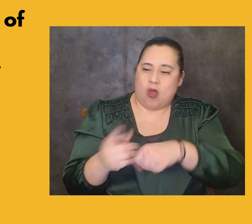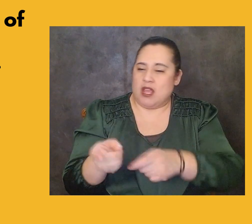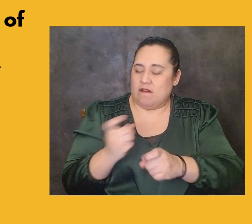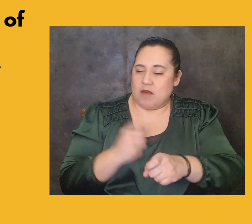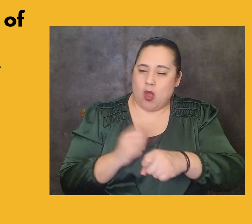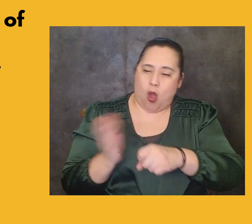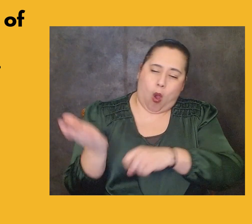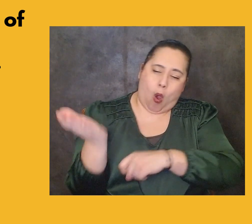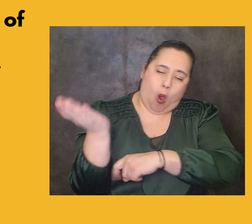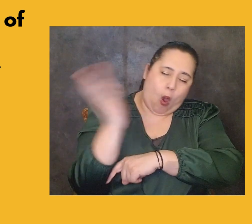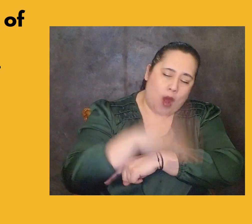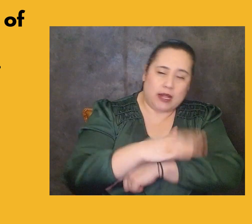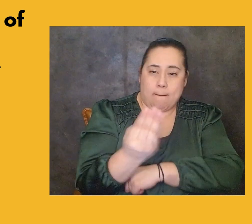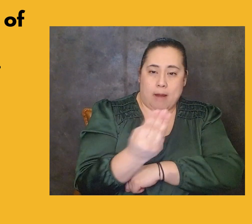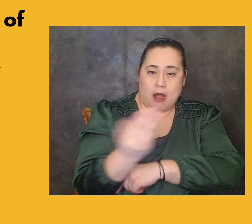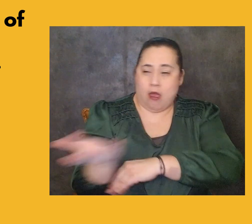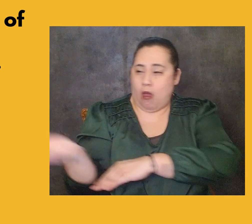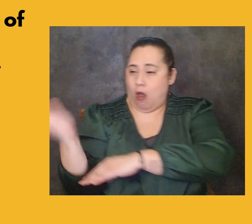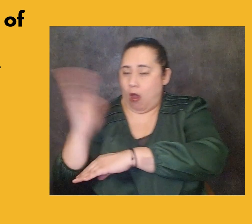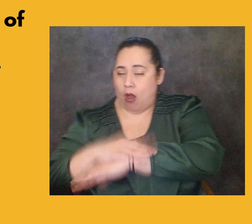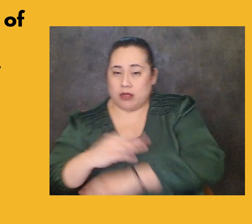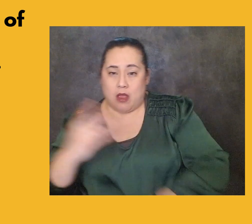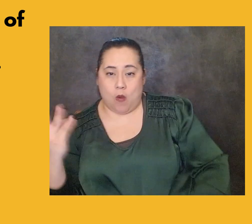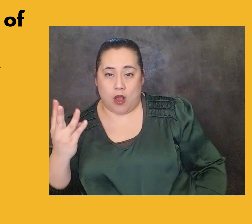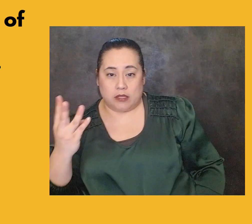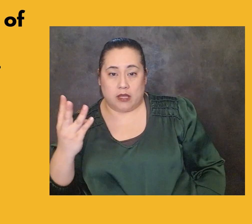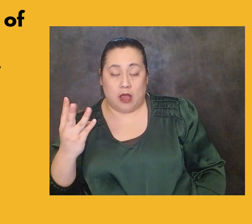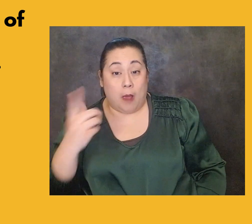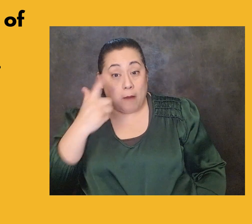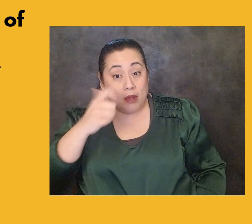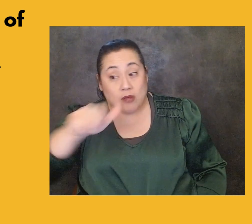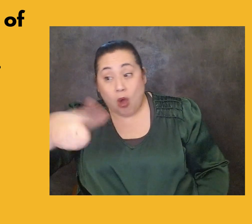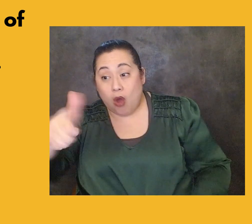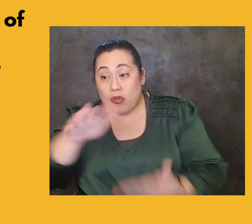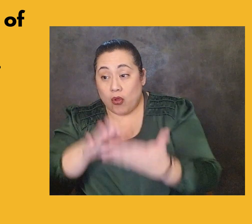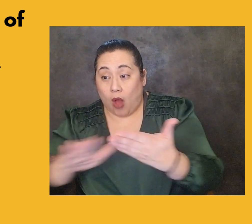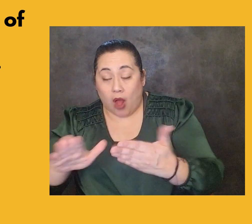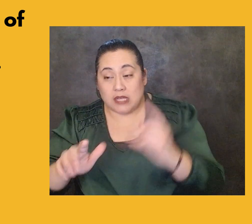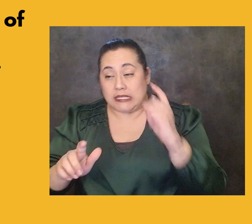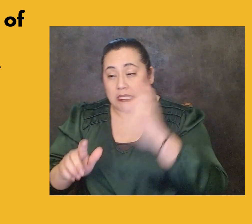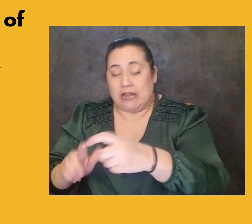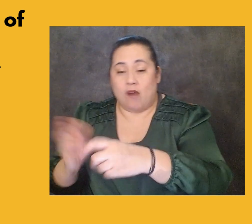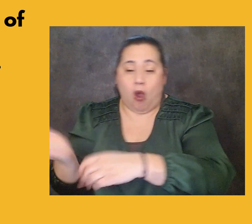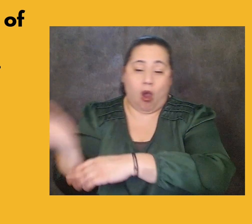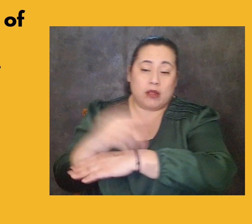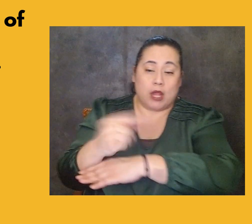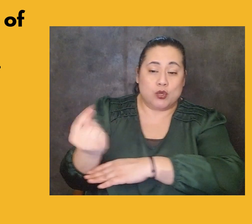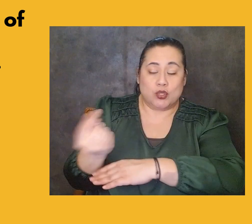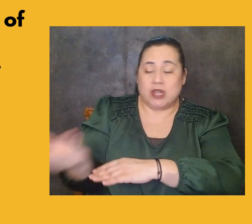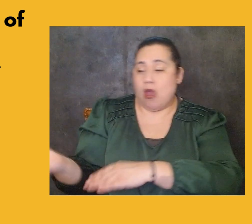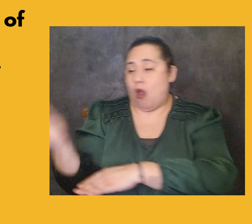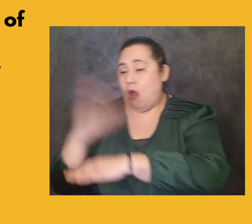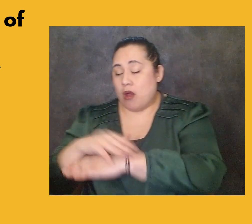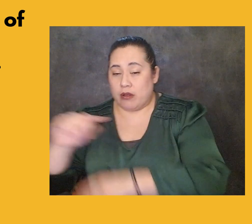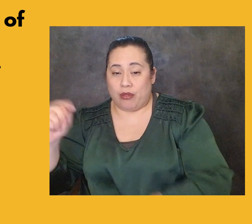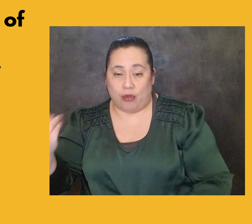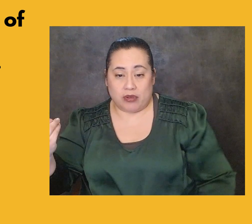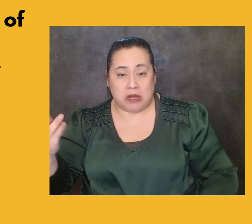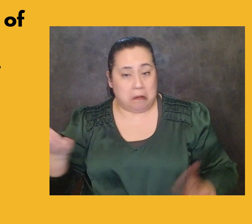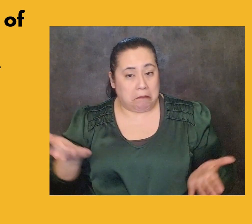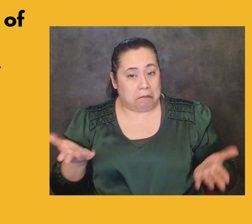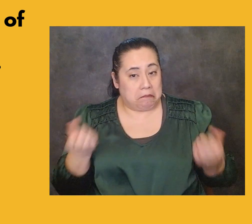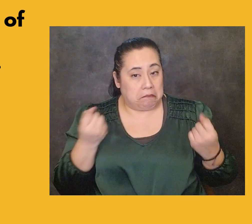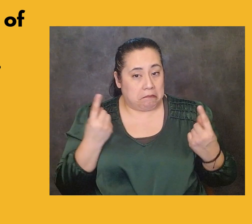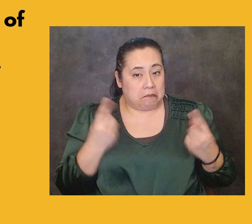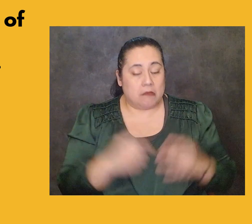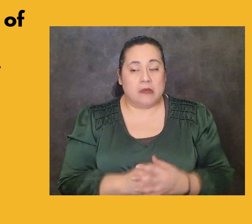availability of all day Monday and all day Wednesday, because another campus you work with, you've given them all day Tuesday and Thursday. Okay,